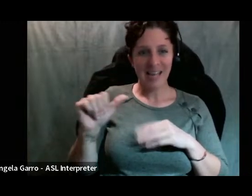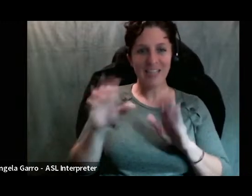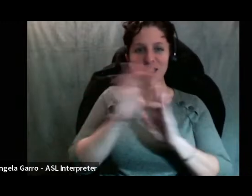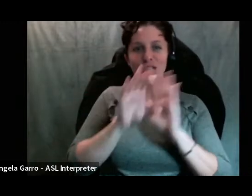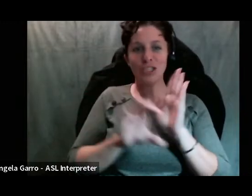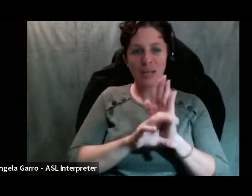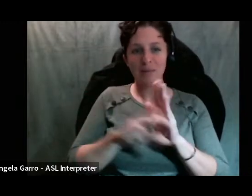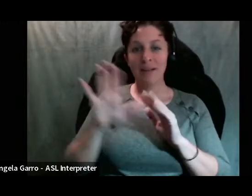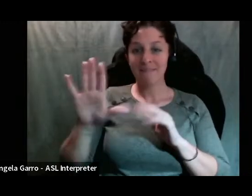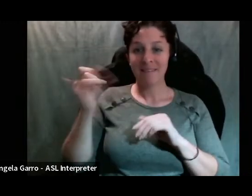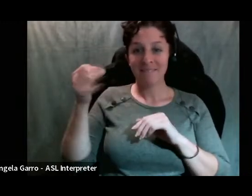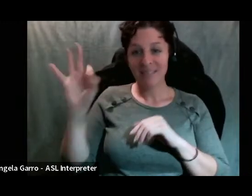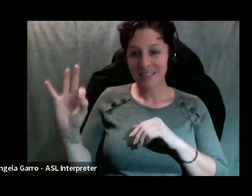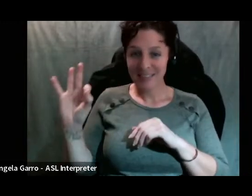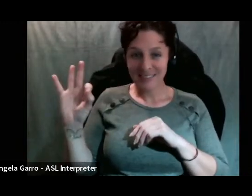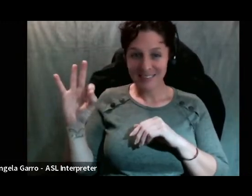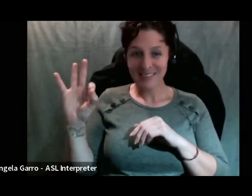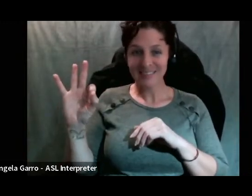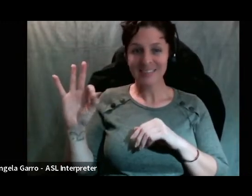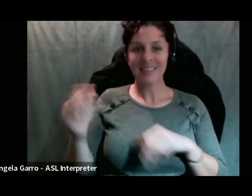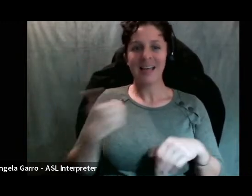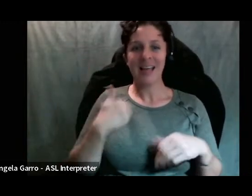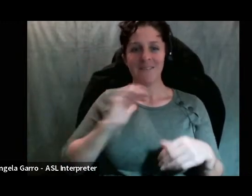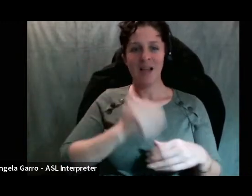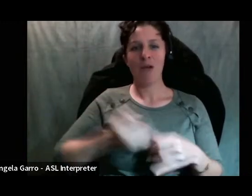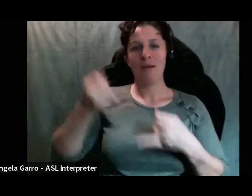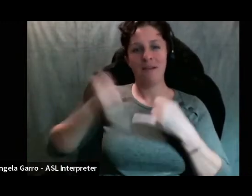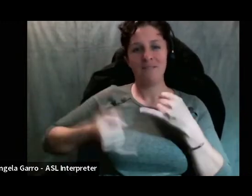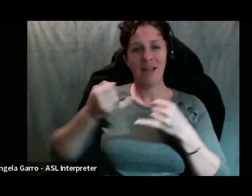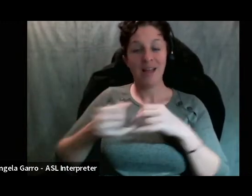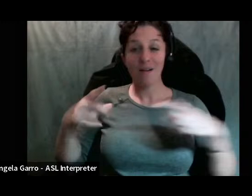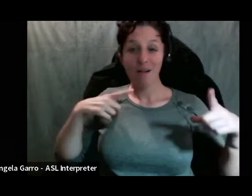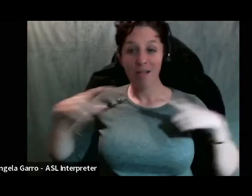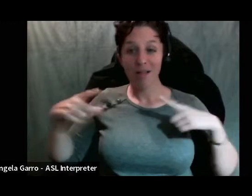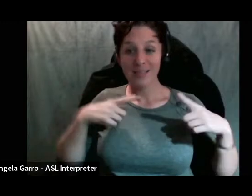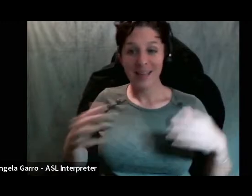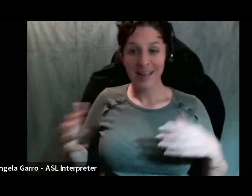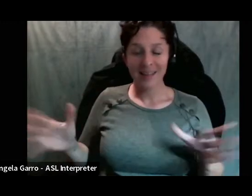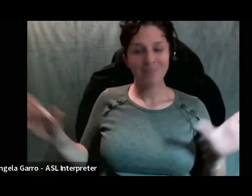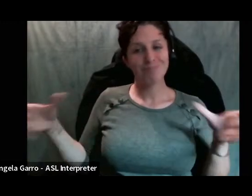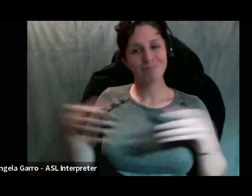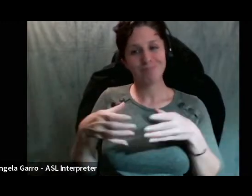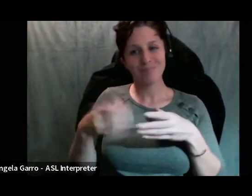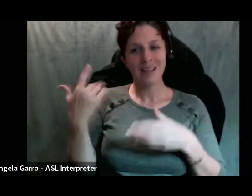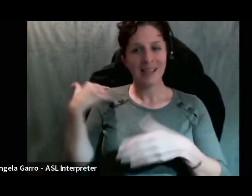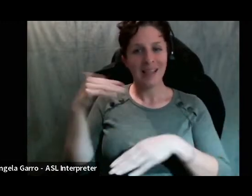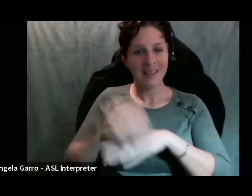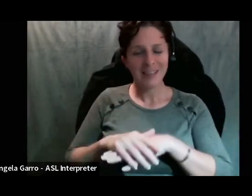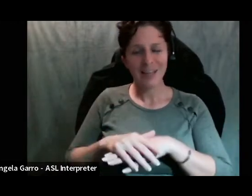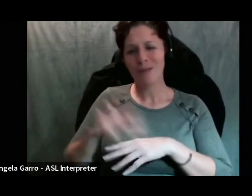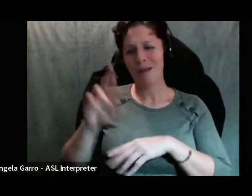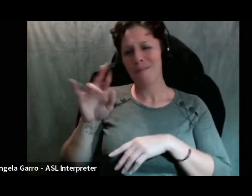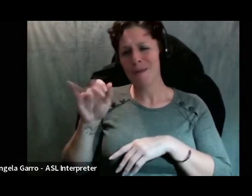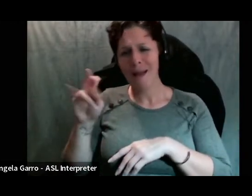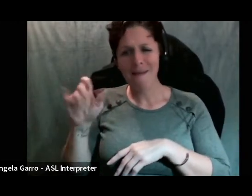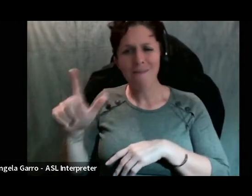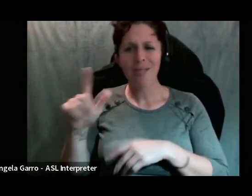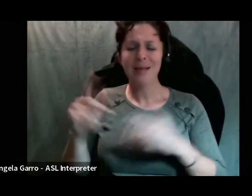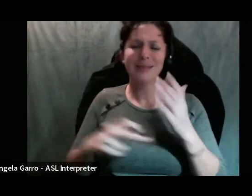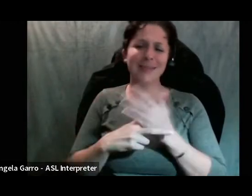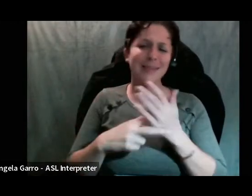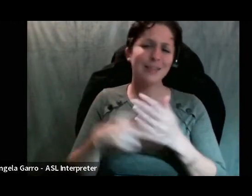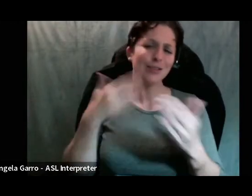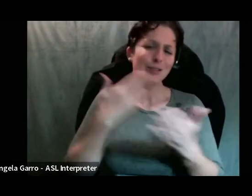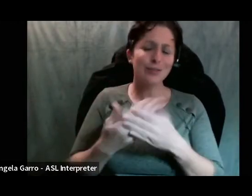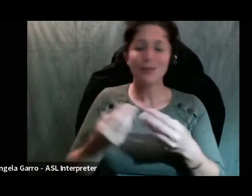chapter 519 had our final holiday gathering last night where we had raffle tickets and good